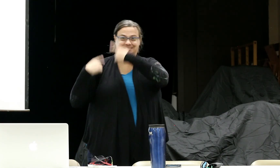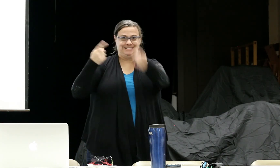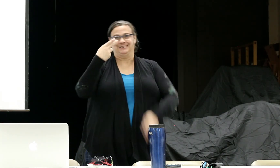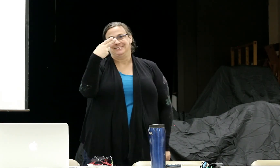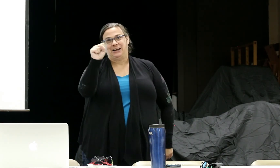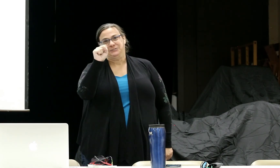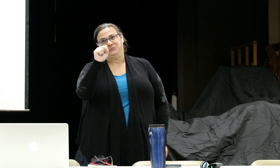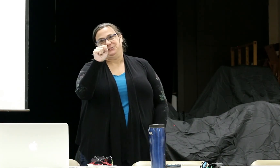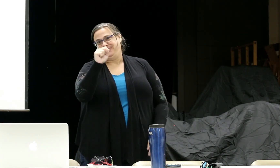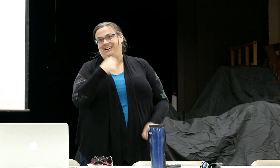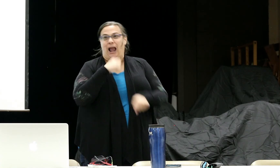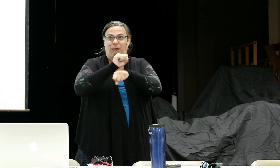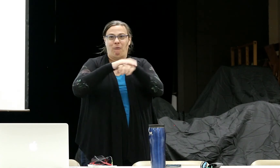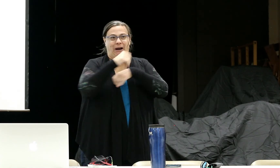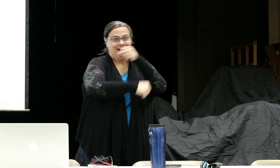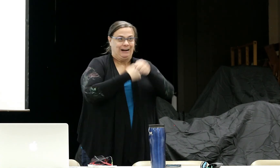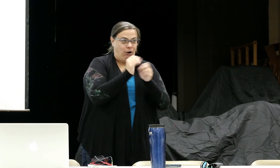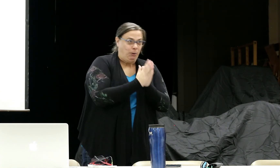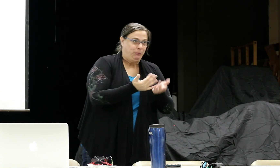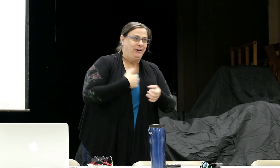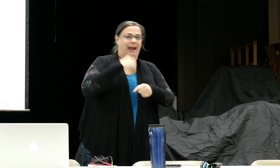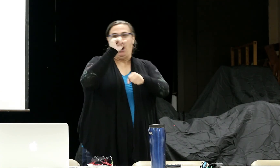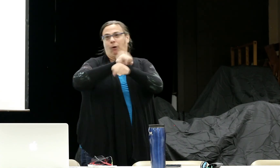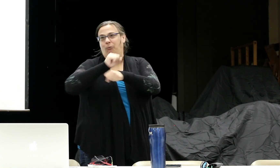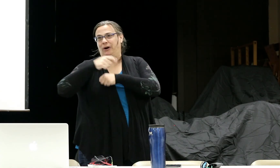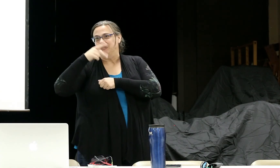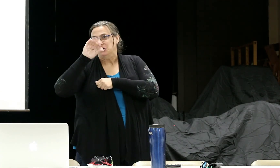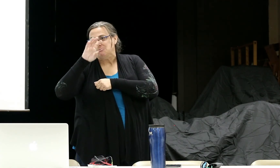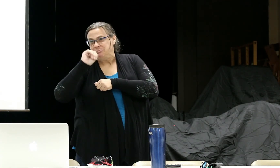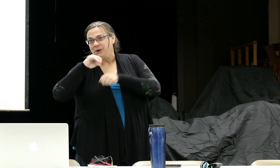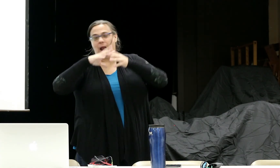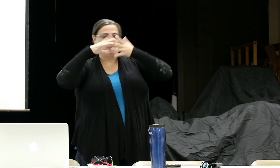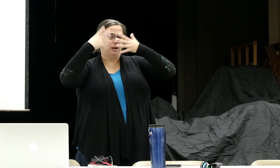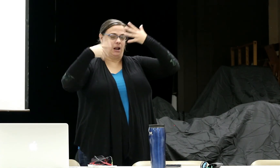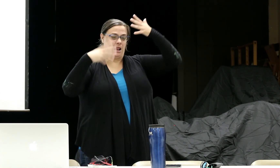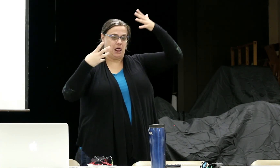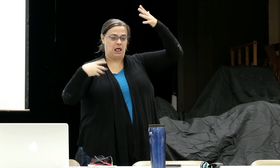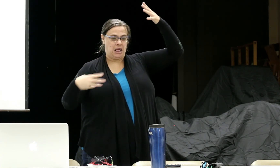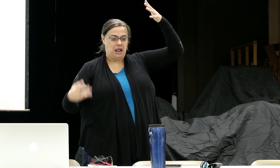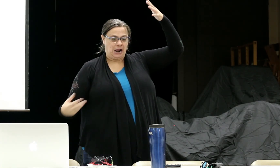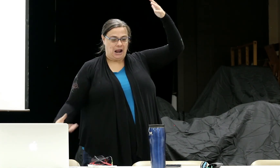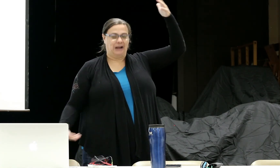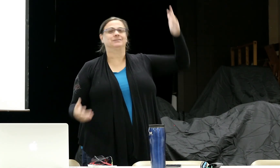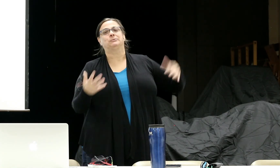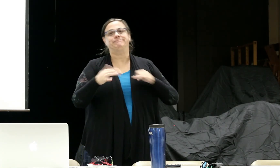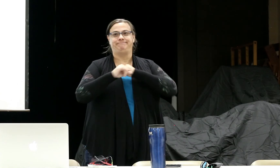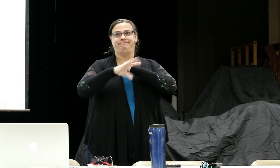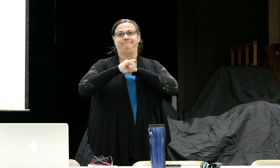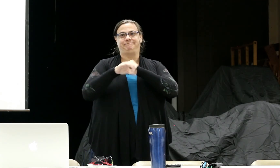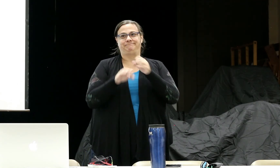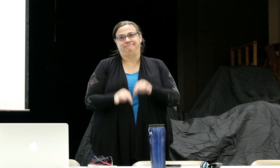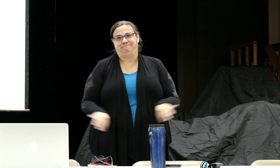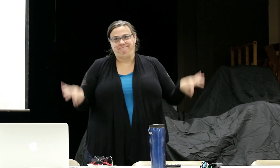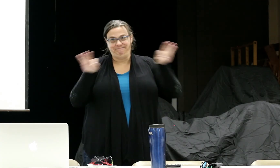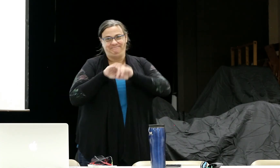solar system no matter what. We want to make sure that this would help someone, that we look at their